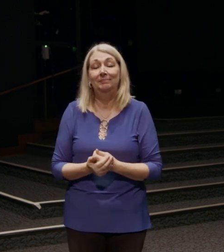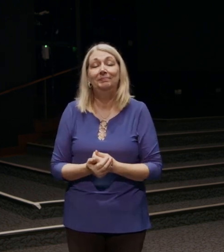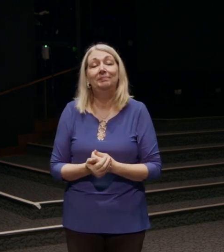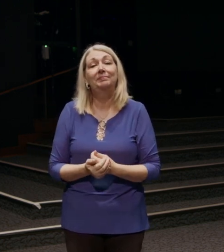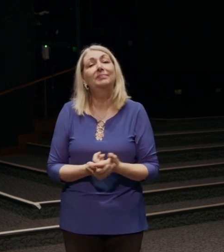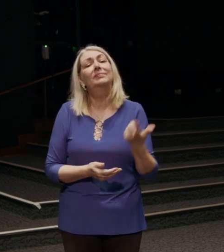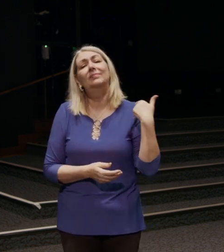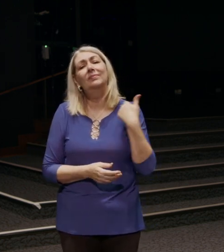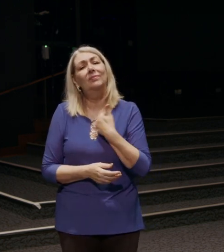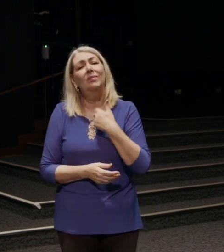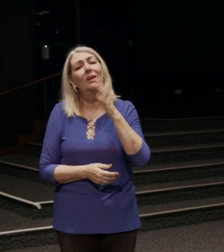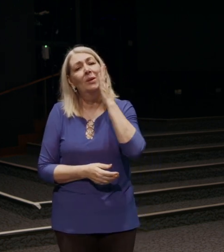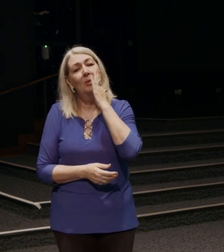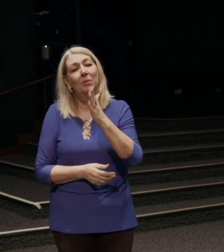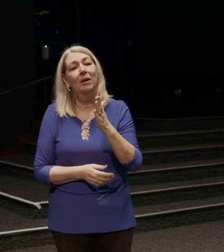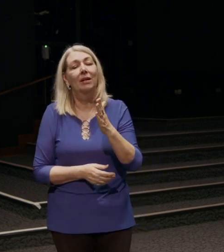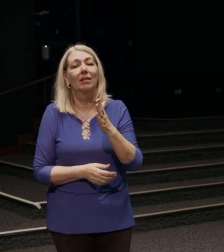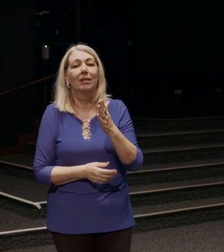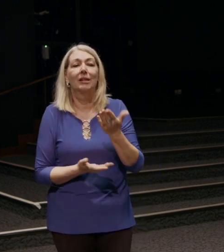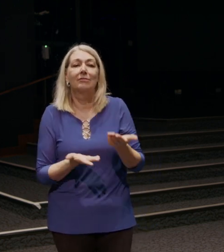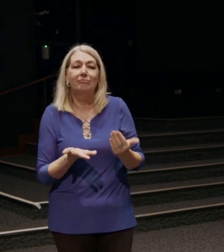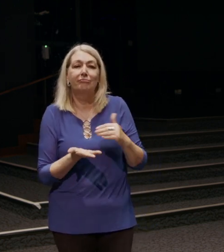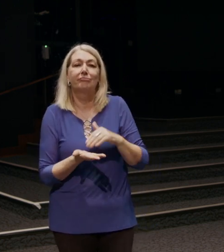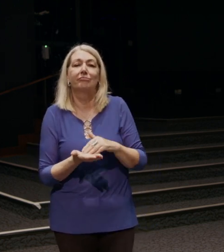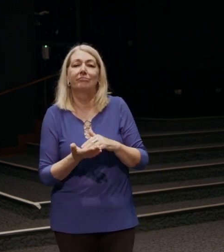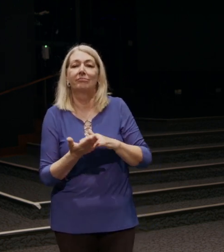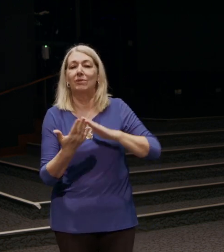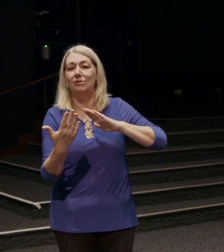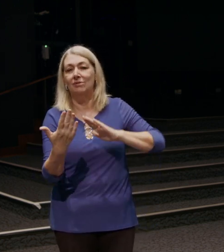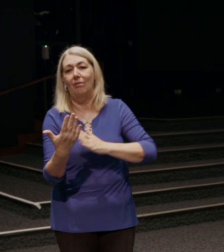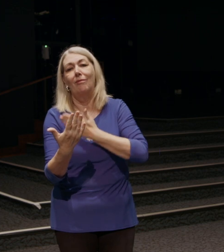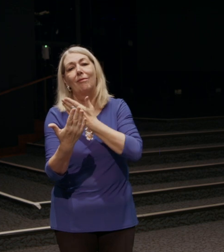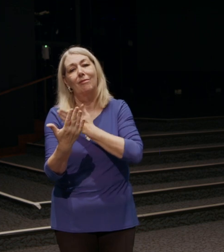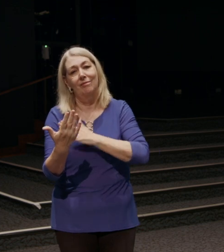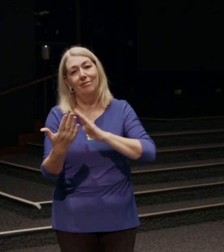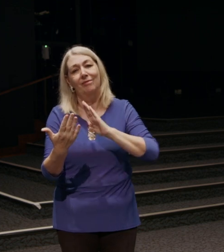And we're going to go back into a song.